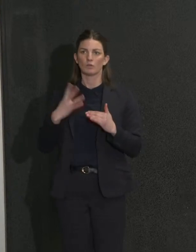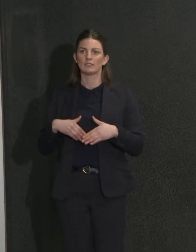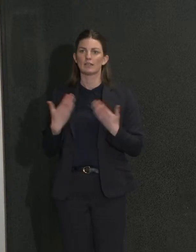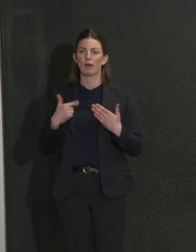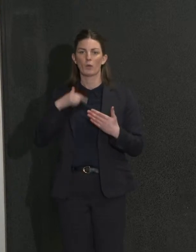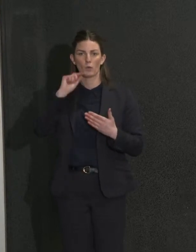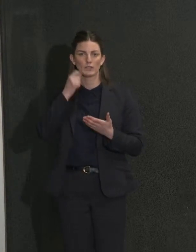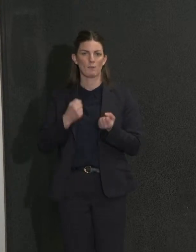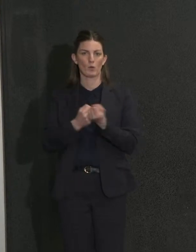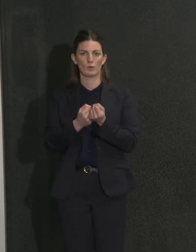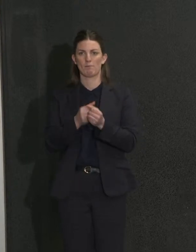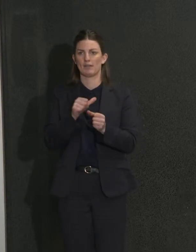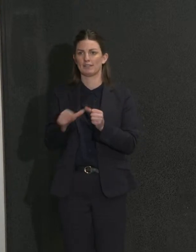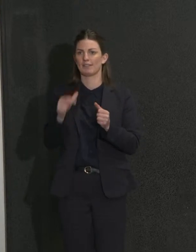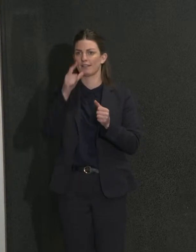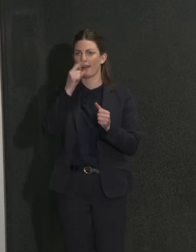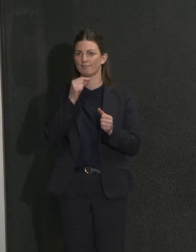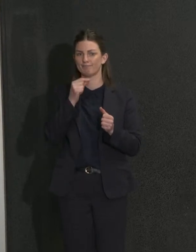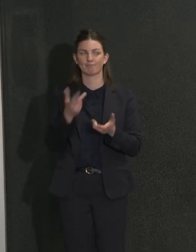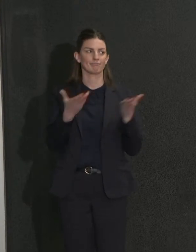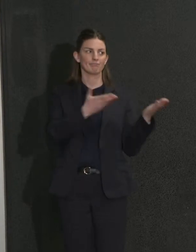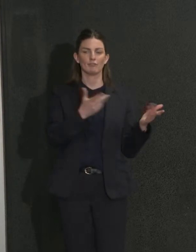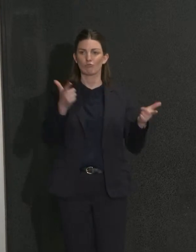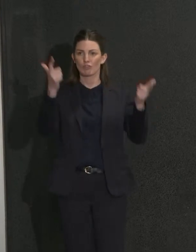as we can. I'll hand back to the Premier for questions.